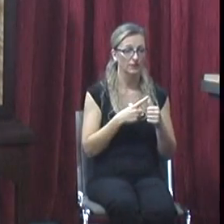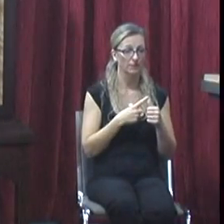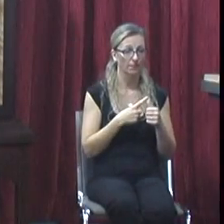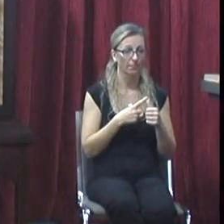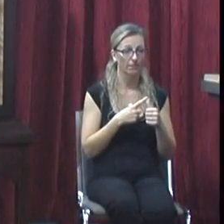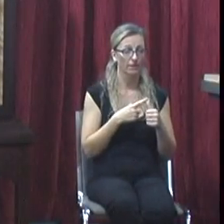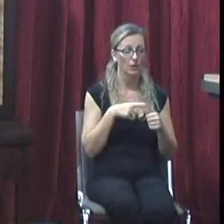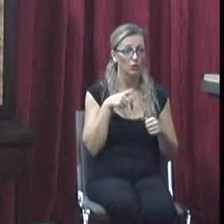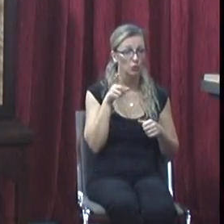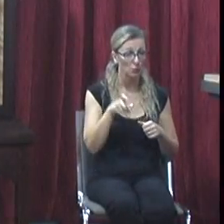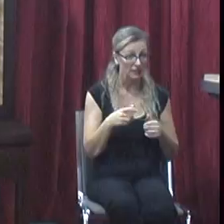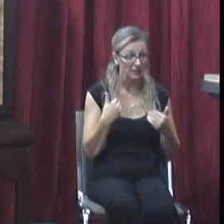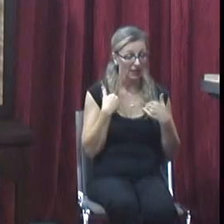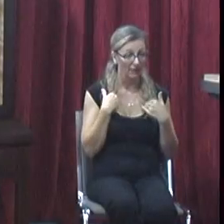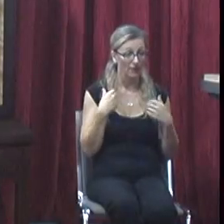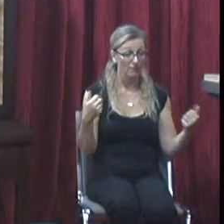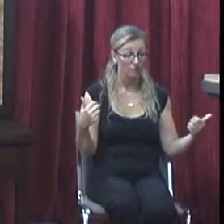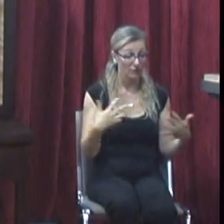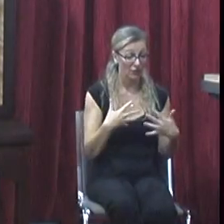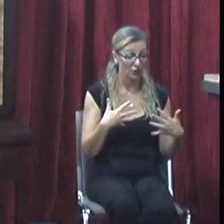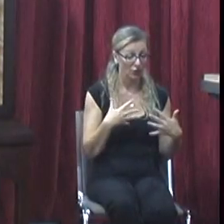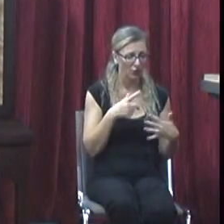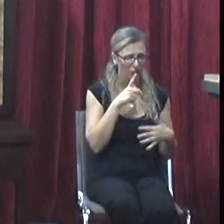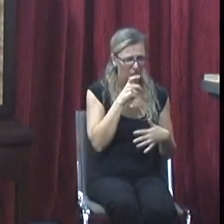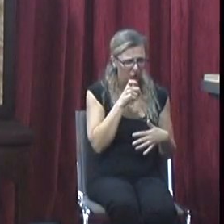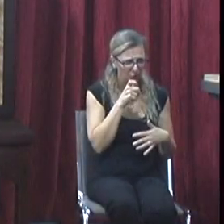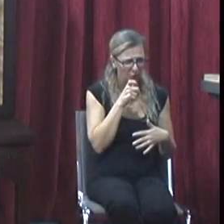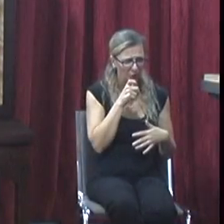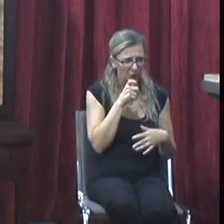I need to have fear of the Lord.